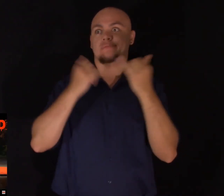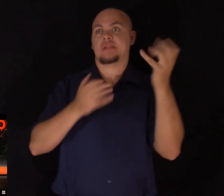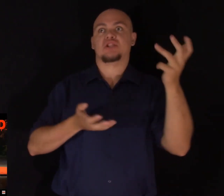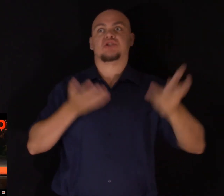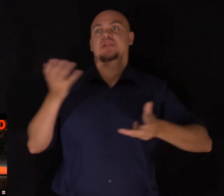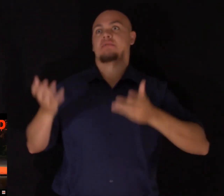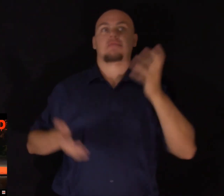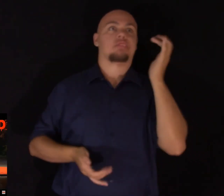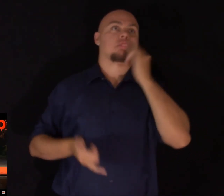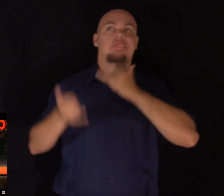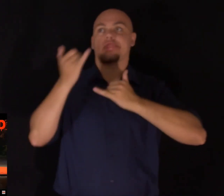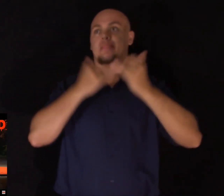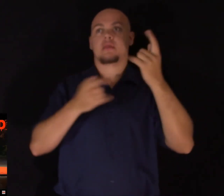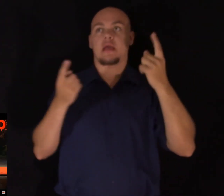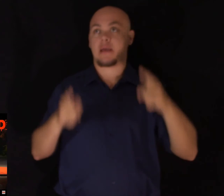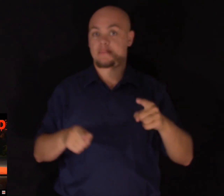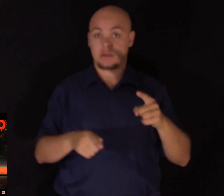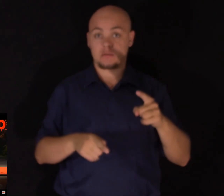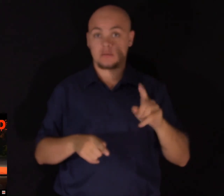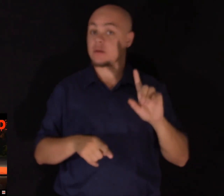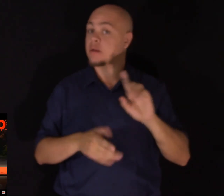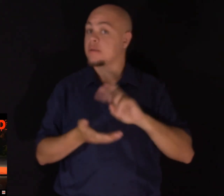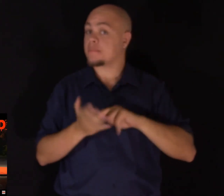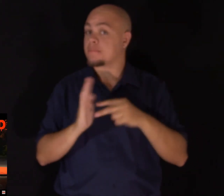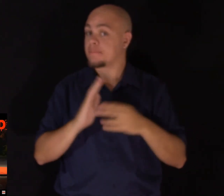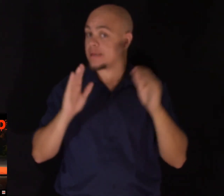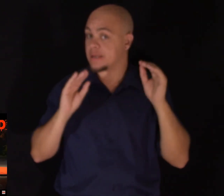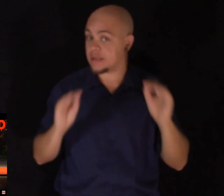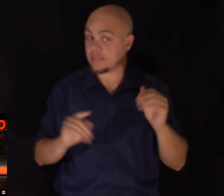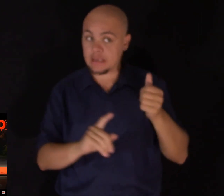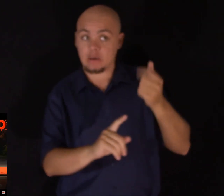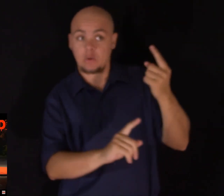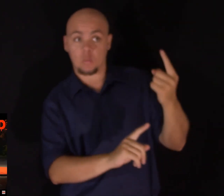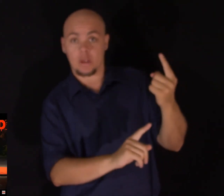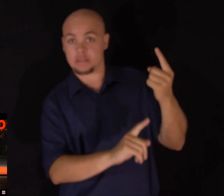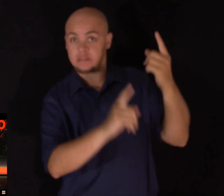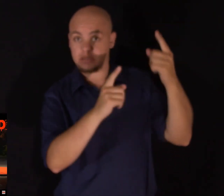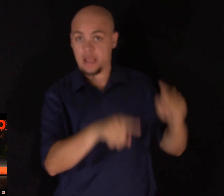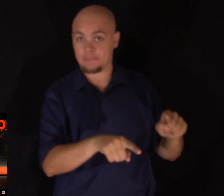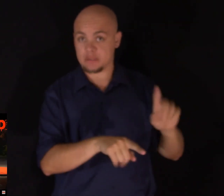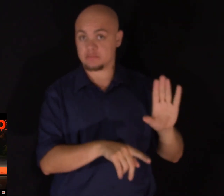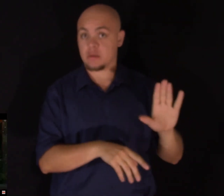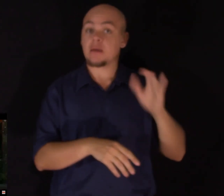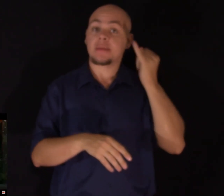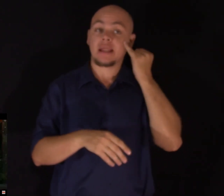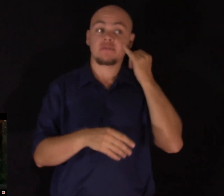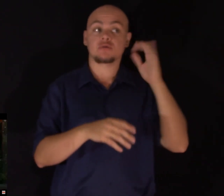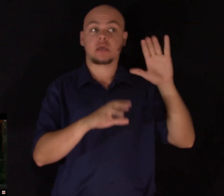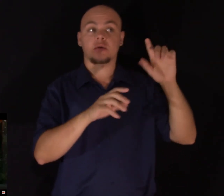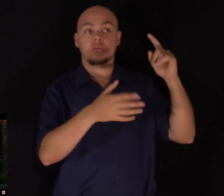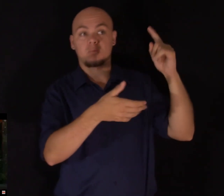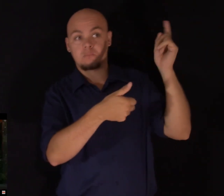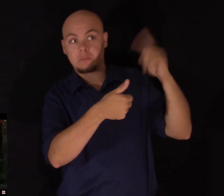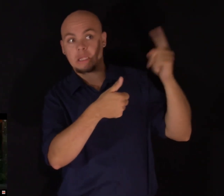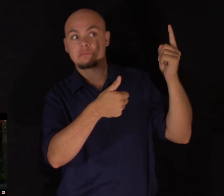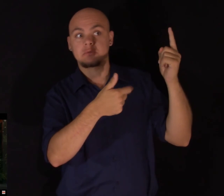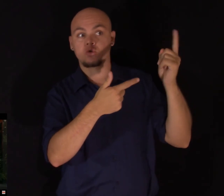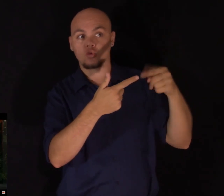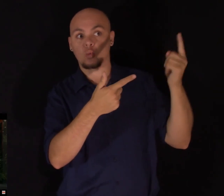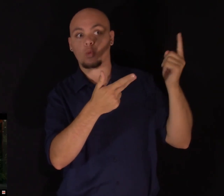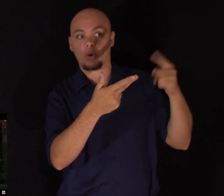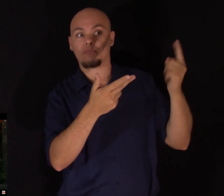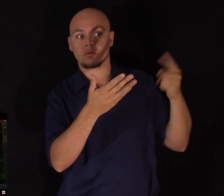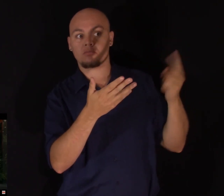all over the place all day long. They don't mean anything in and of themselves. But when you see clusters of them, that's your signal. Look,